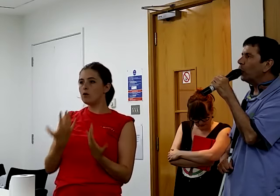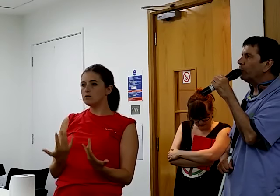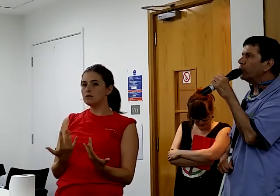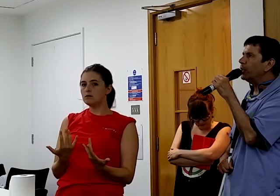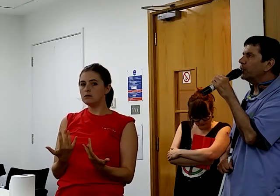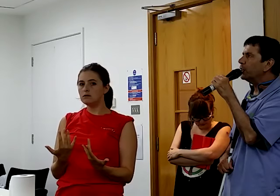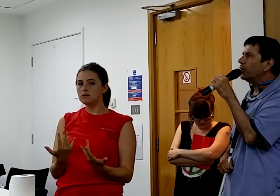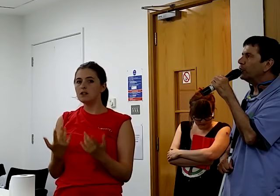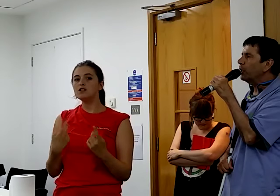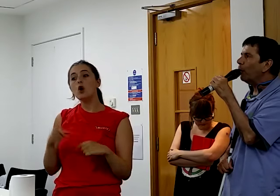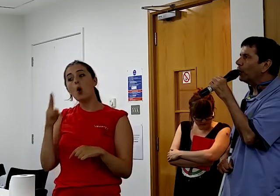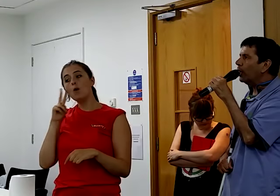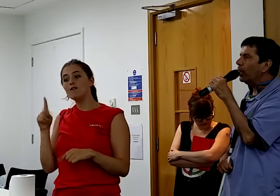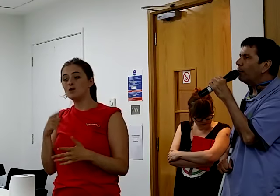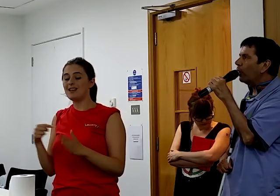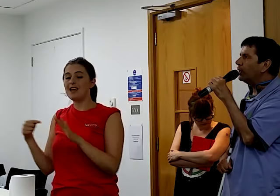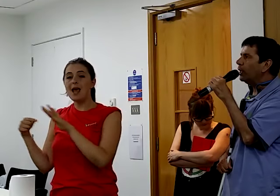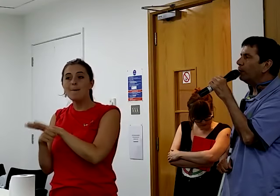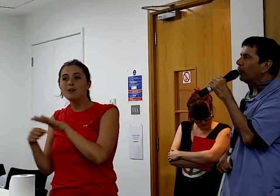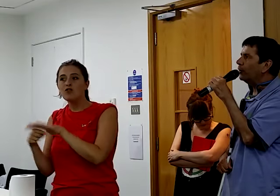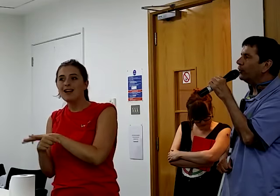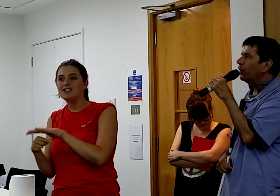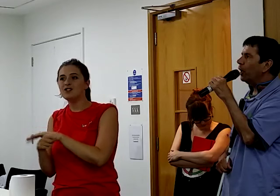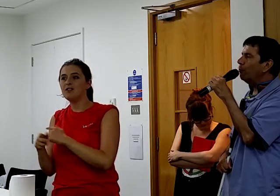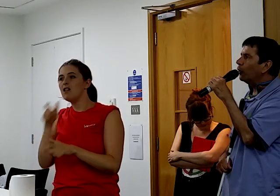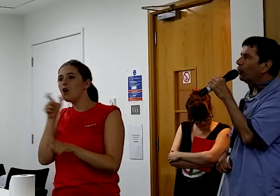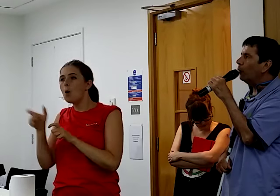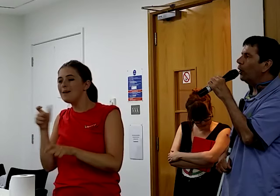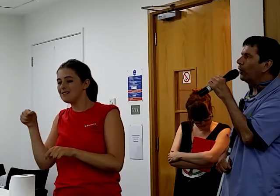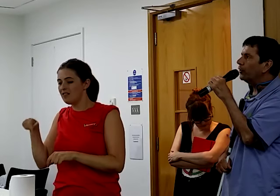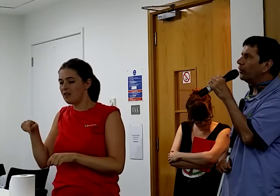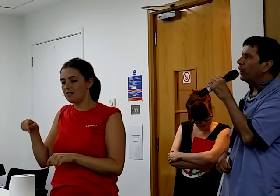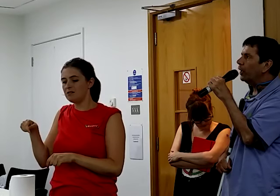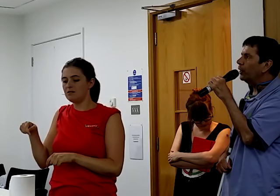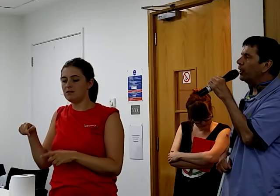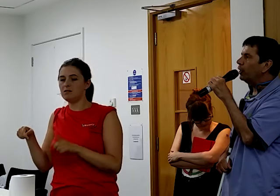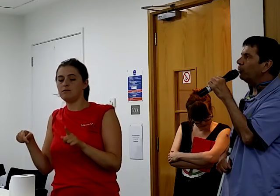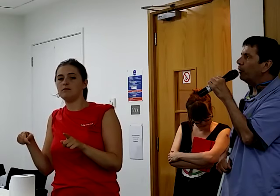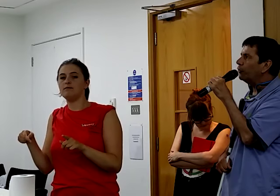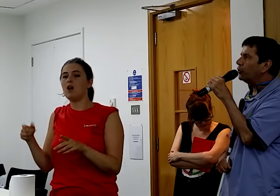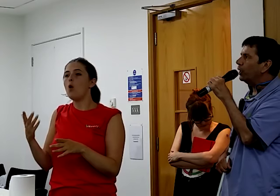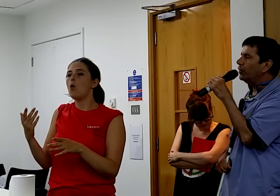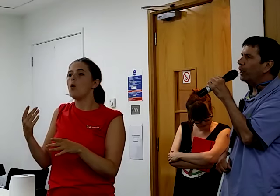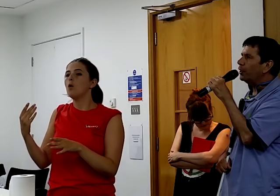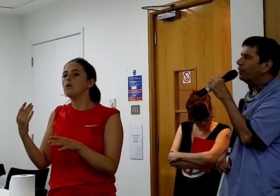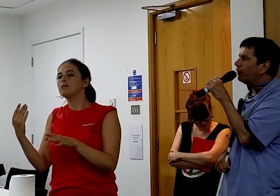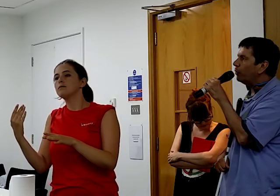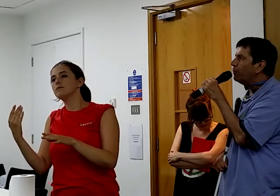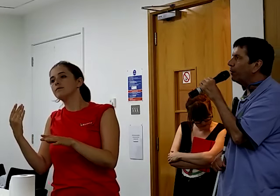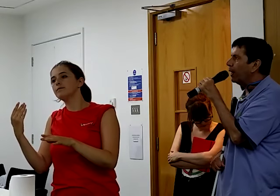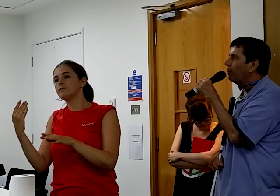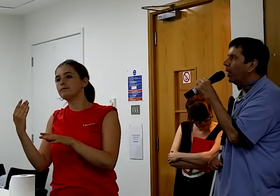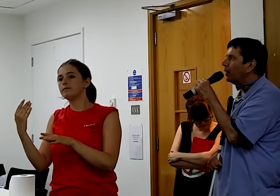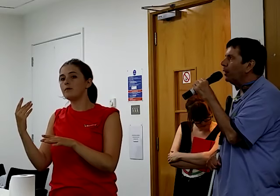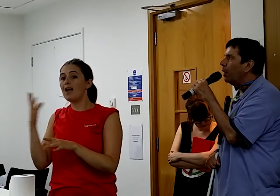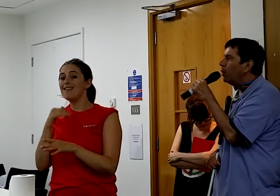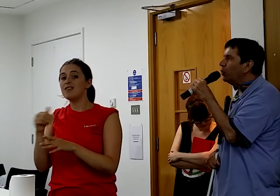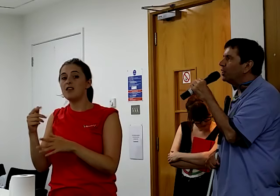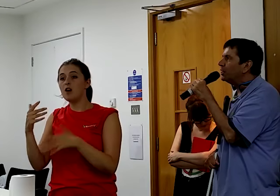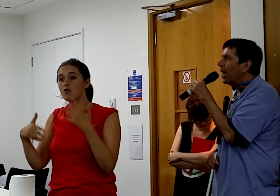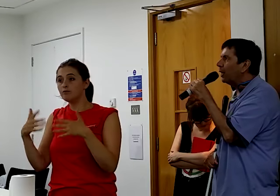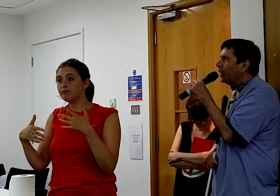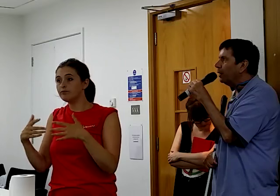seeing against asylum seekers, against immigrants and migrant workers in the referendum